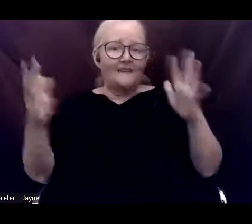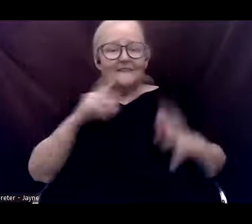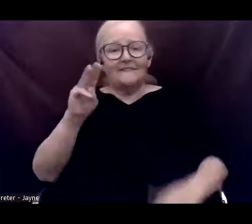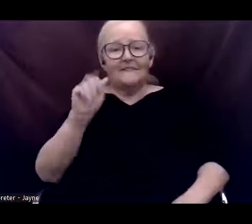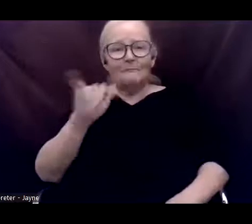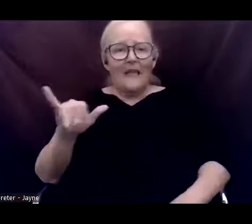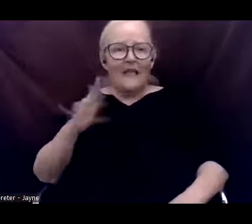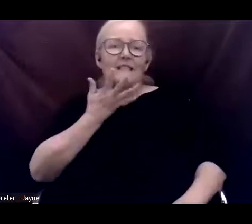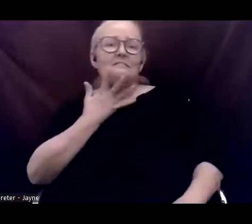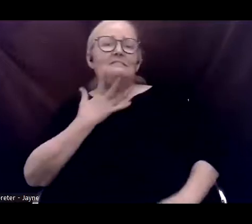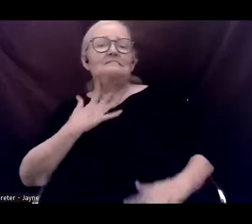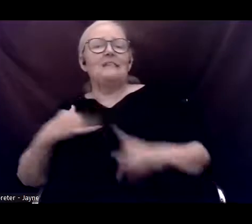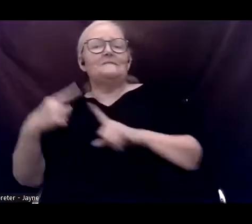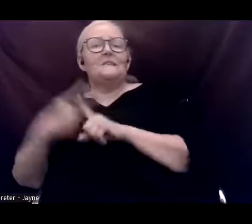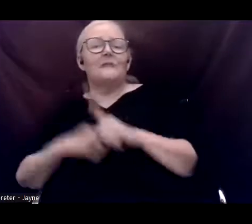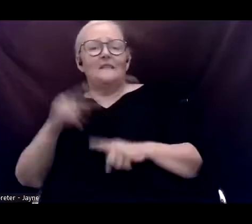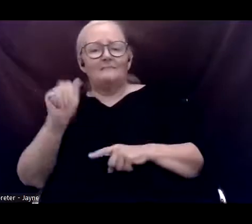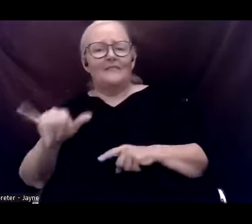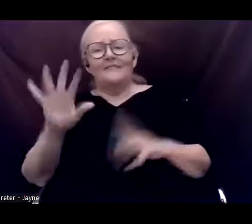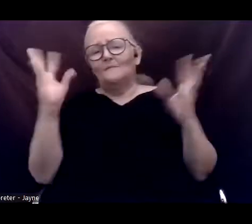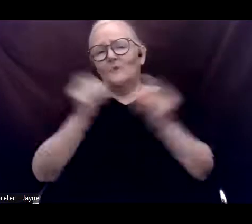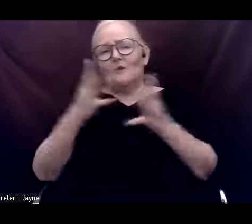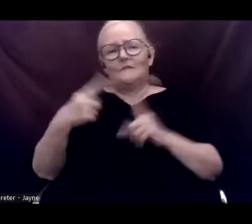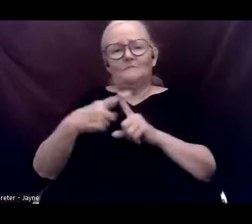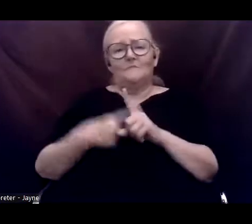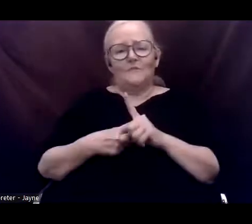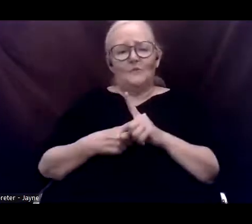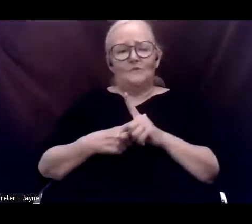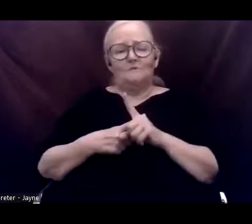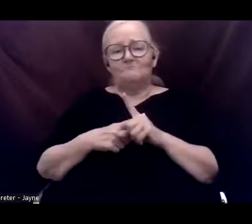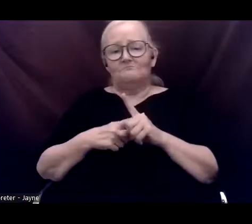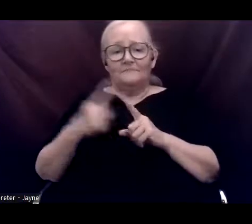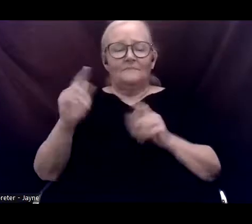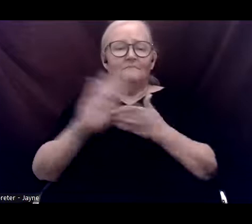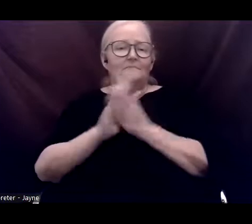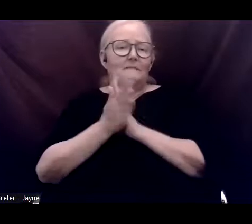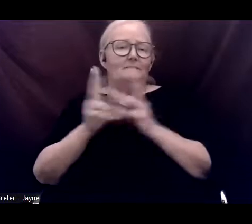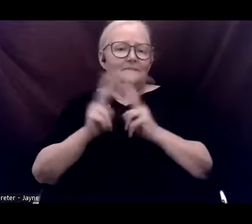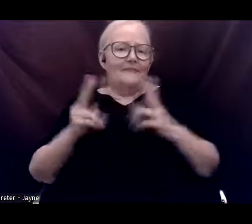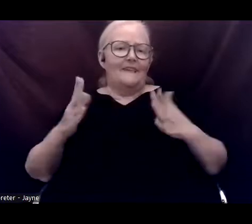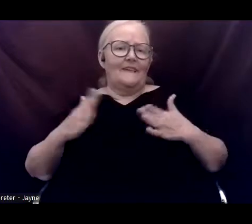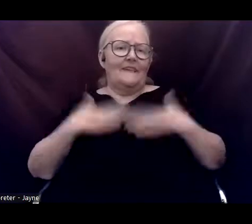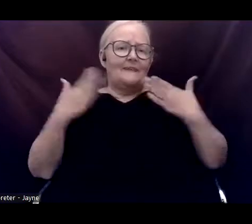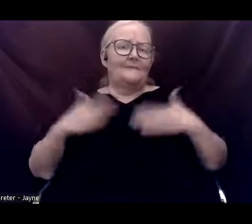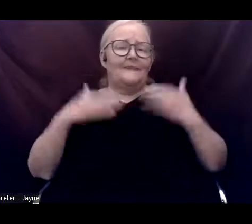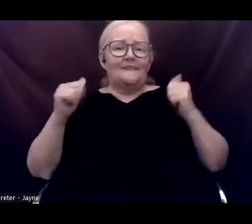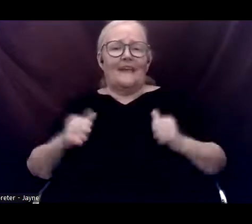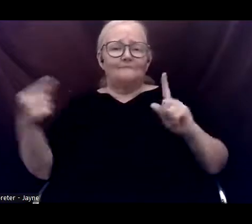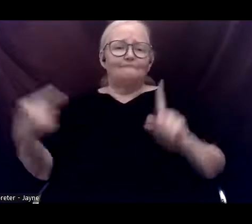Month of May, that lovely month where everyone goes blissfully astray.